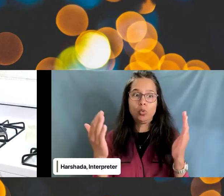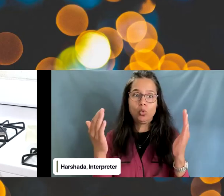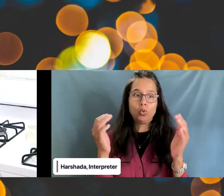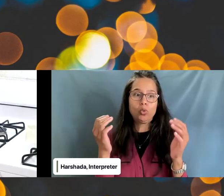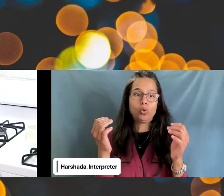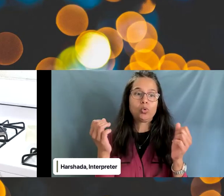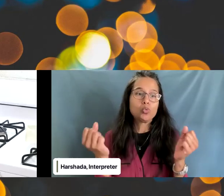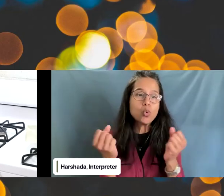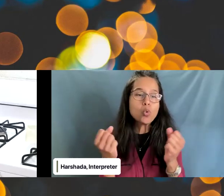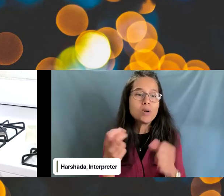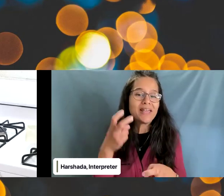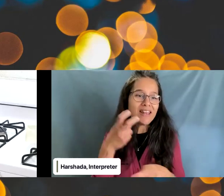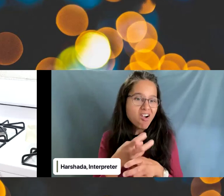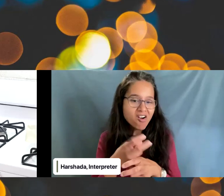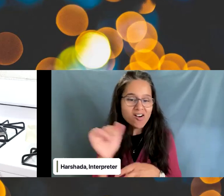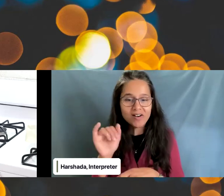heart,